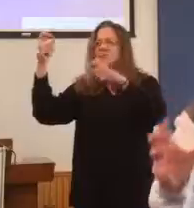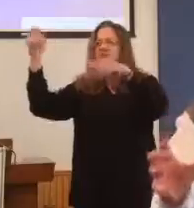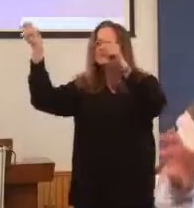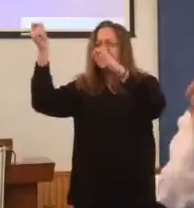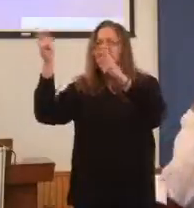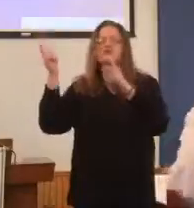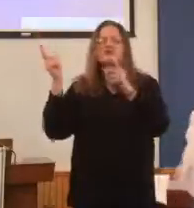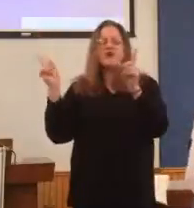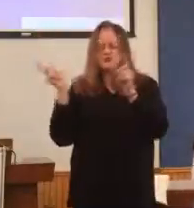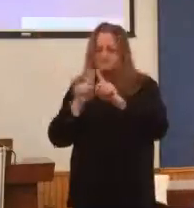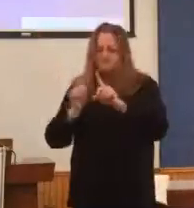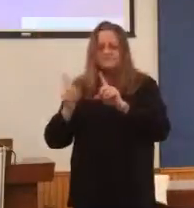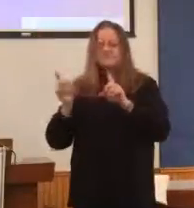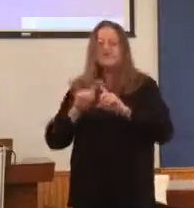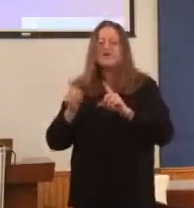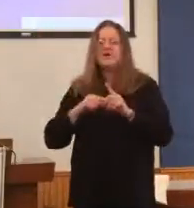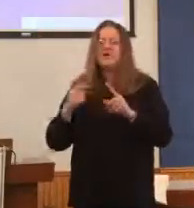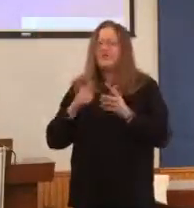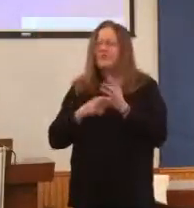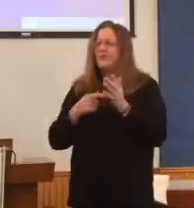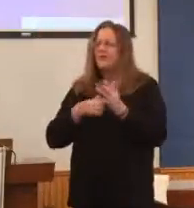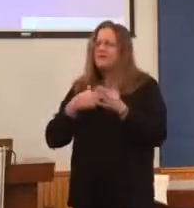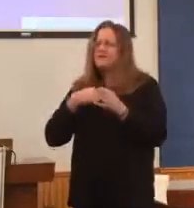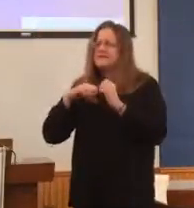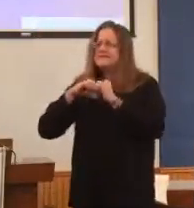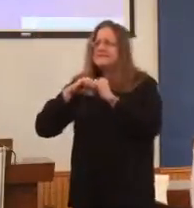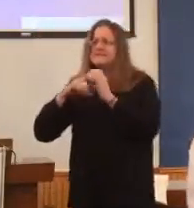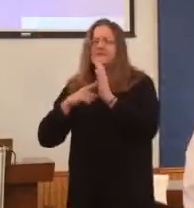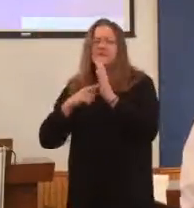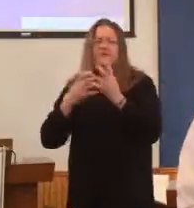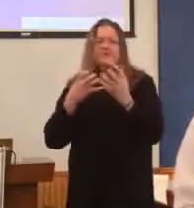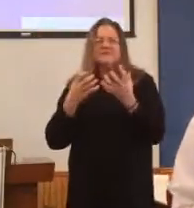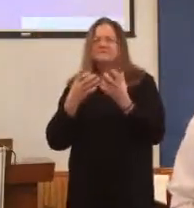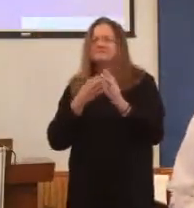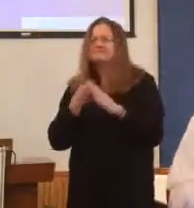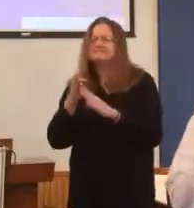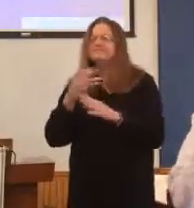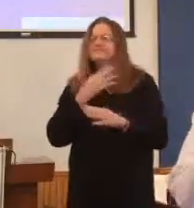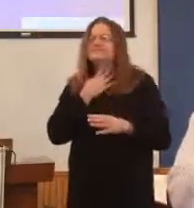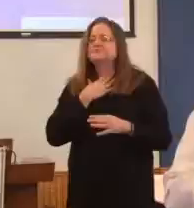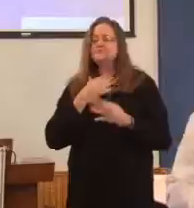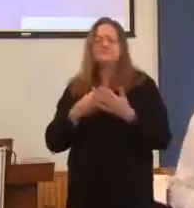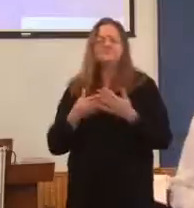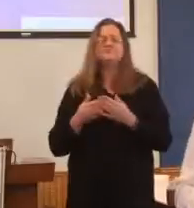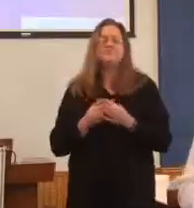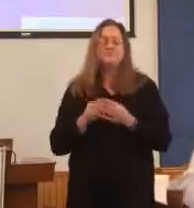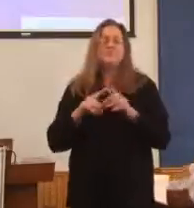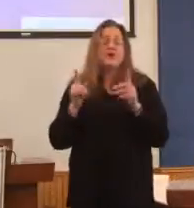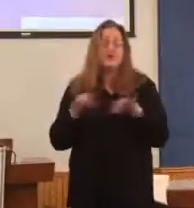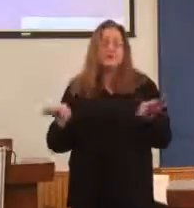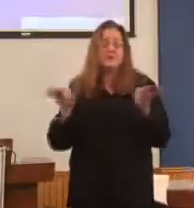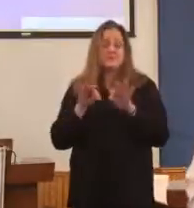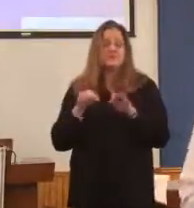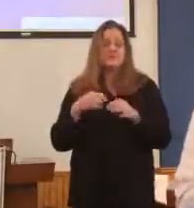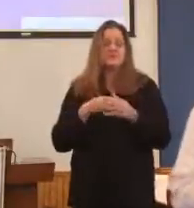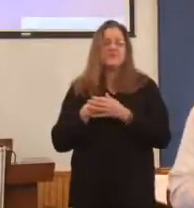Finding those things that drive us. The important thing is that we